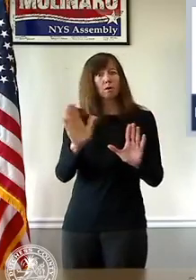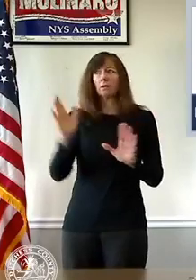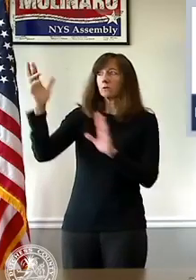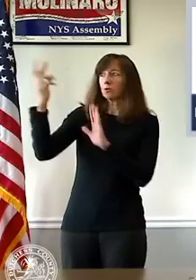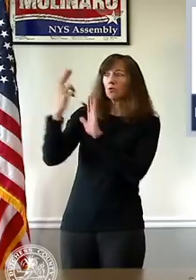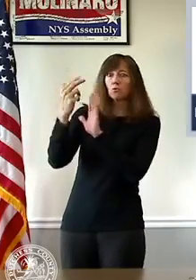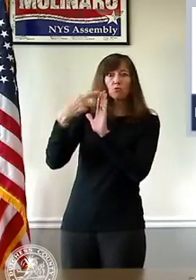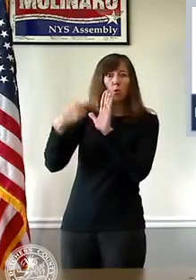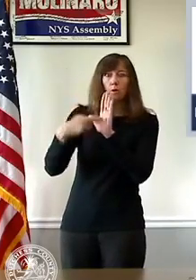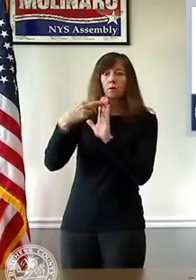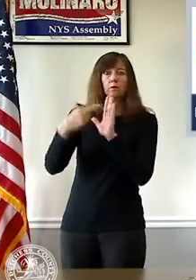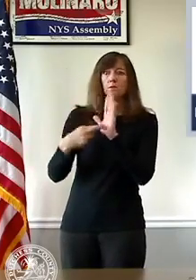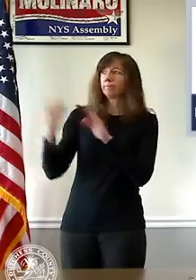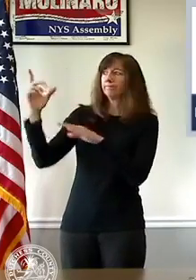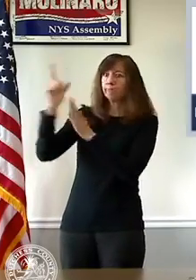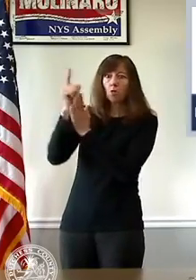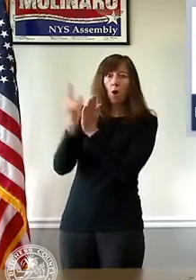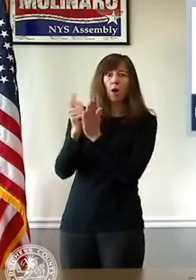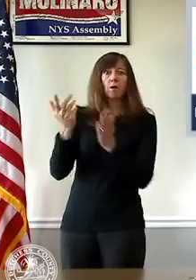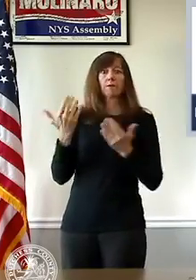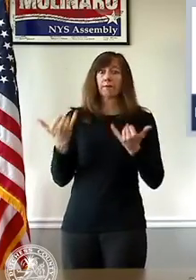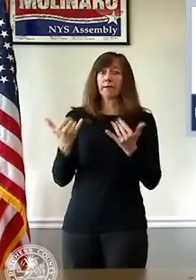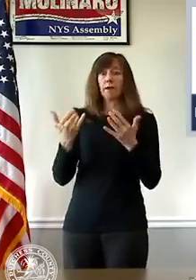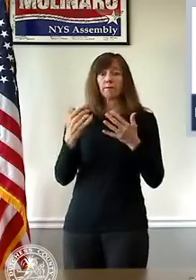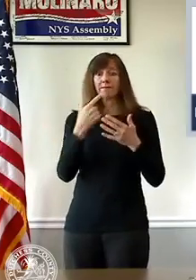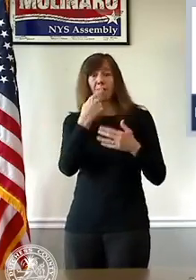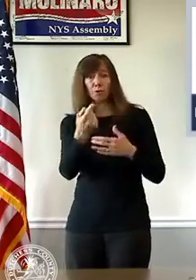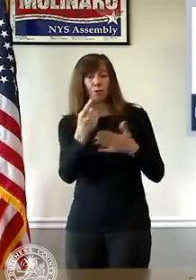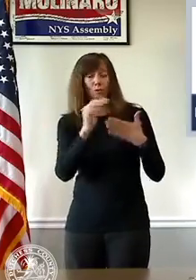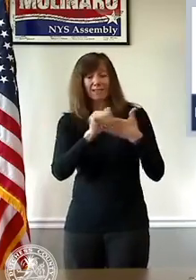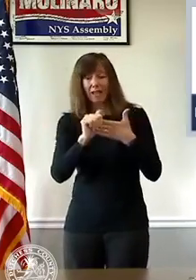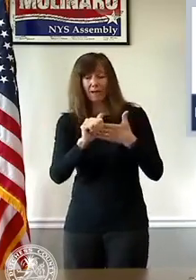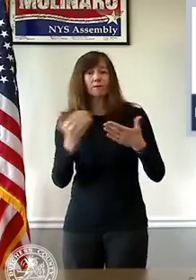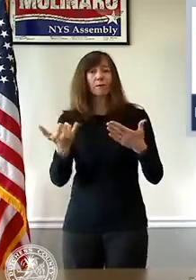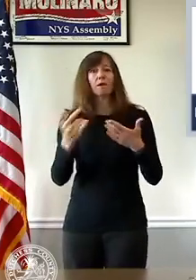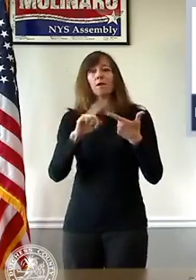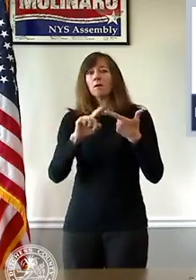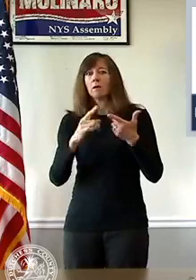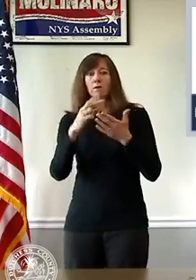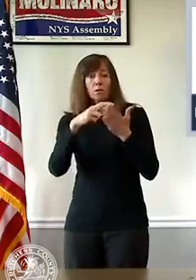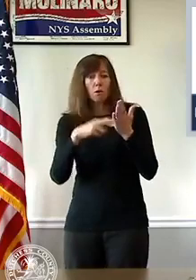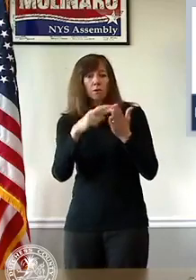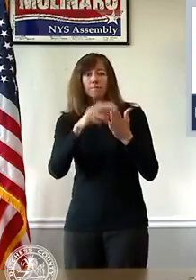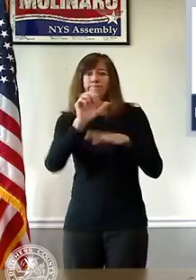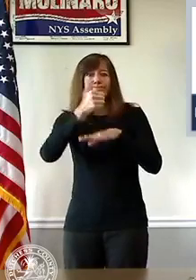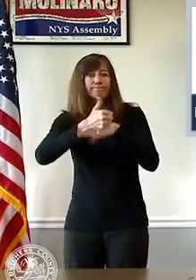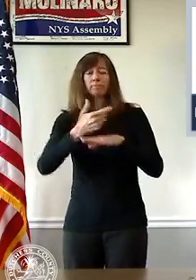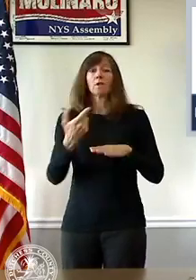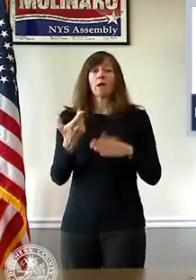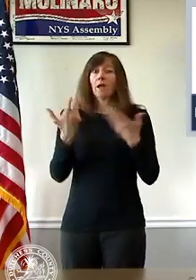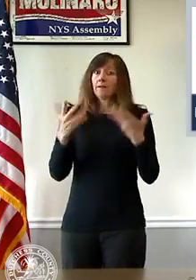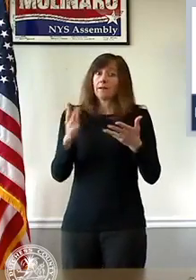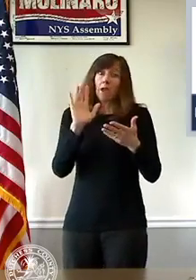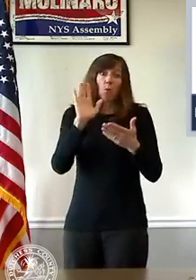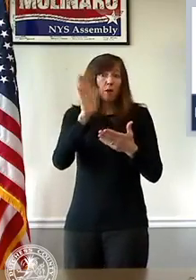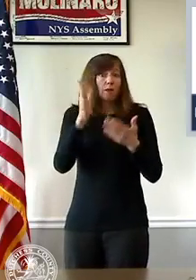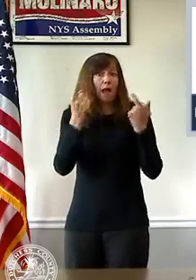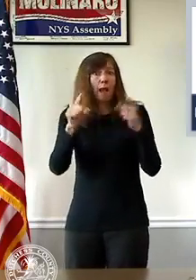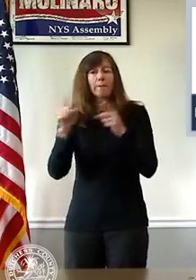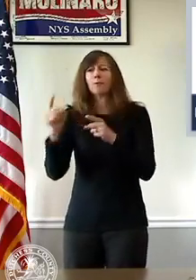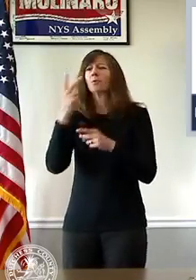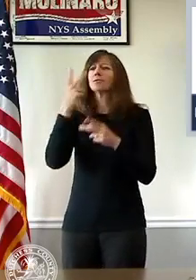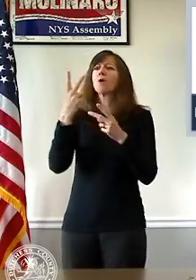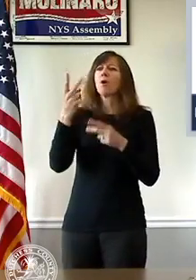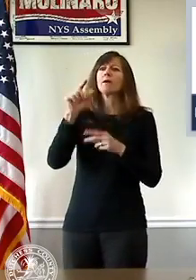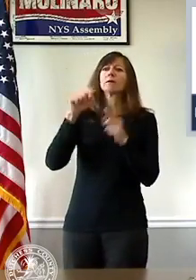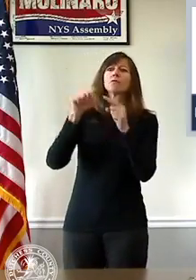are the guidances, these are the rules, and the state of New York can enforce them, and that will happen. And we saw it happen across the river with a tattoo parlor.